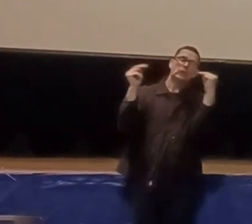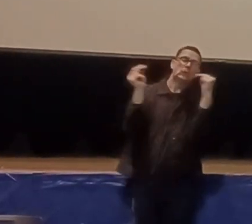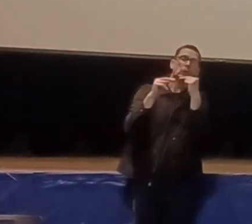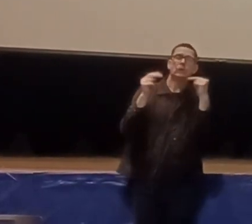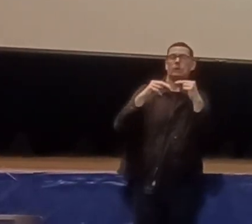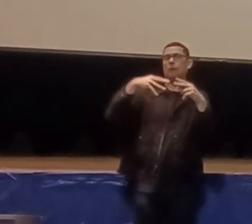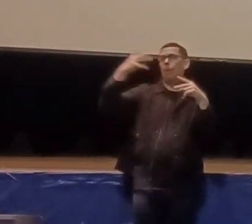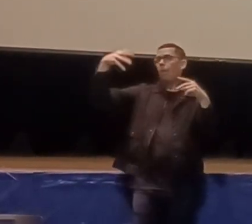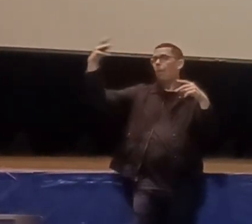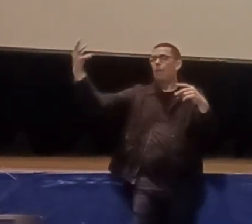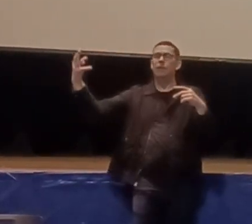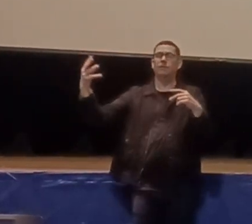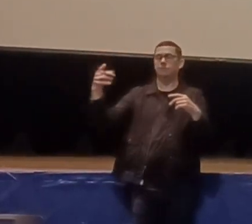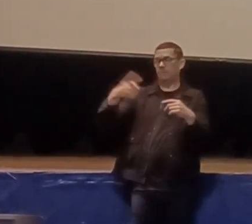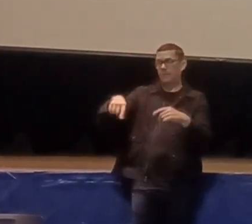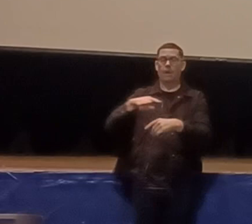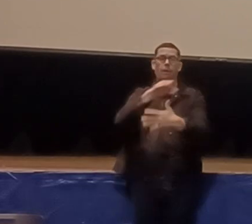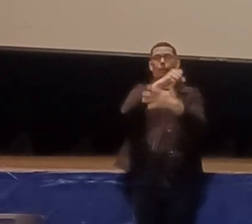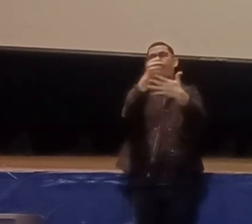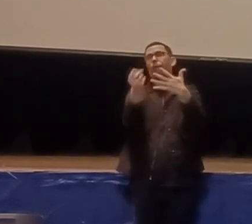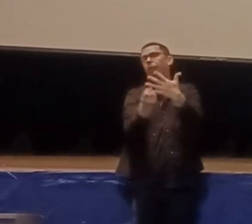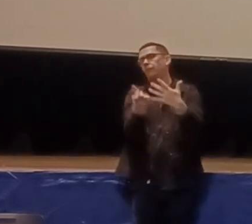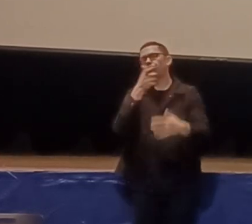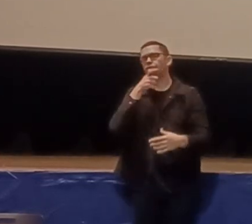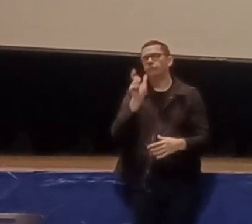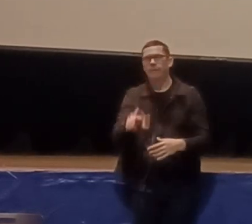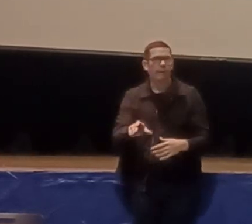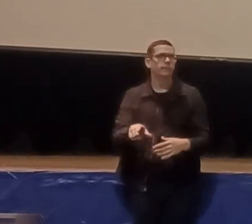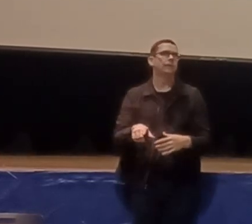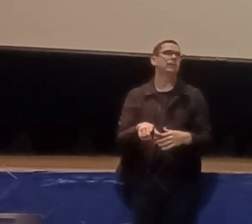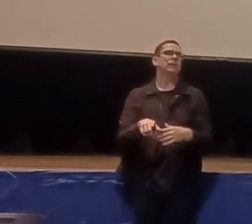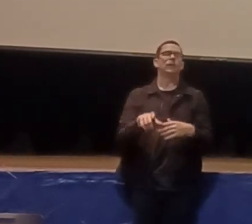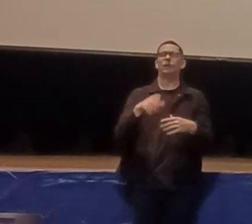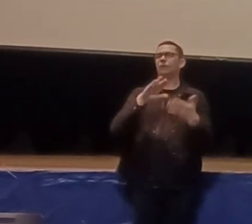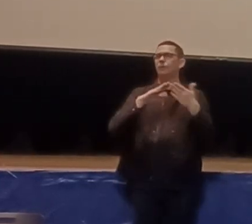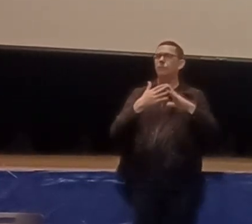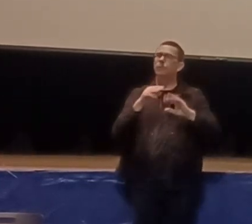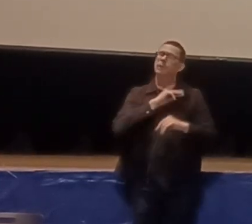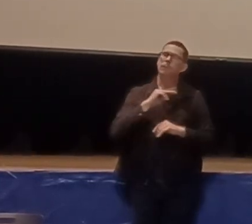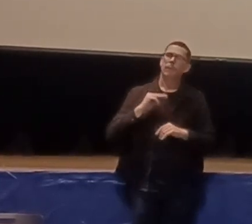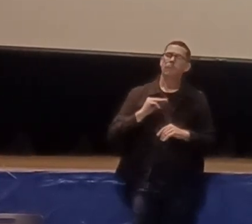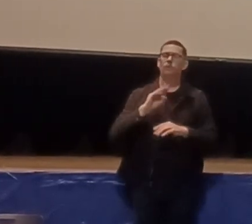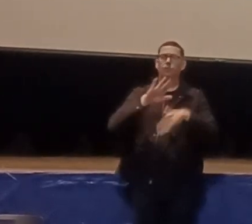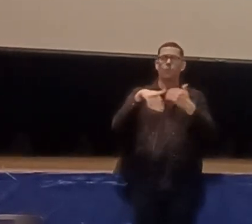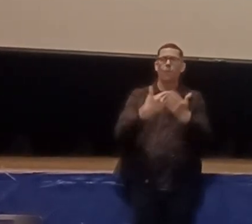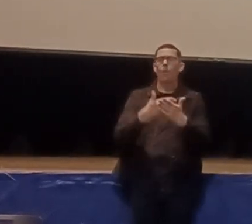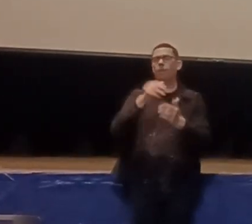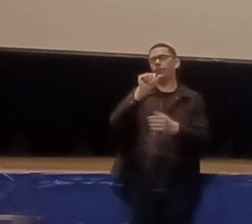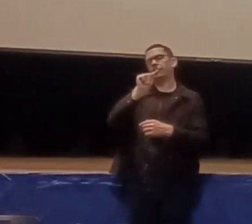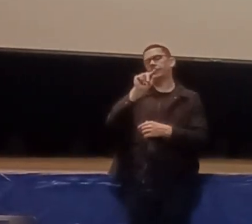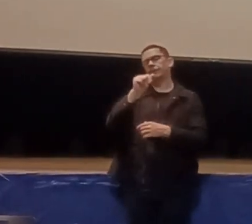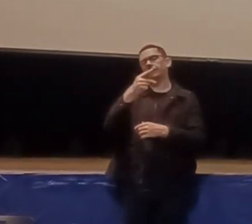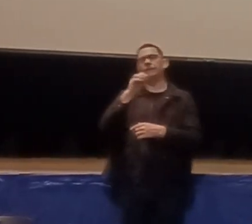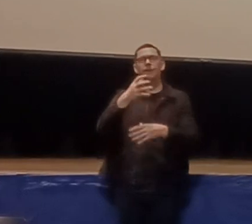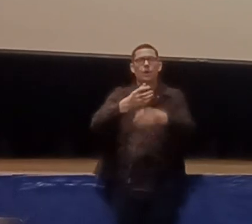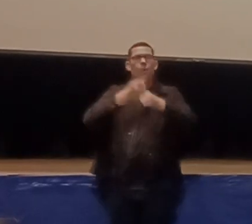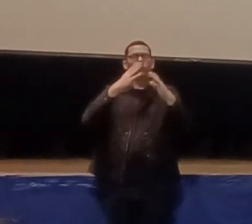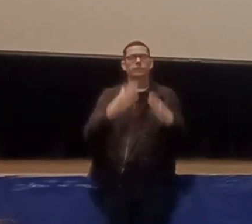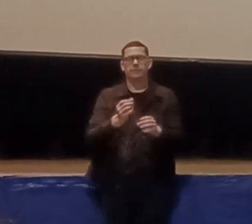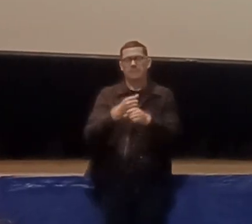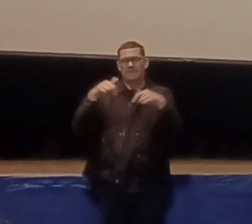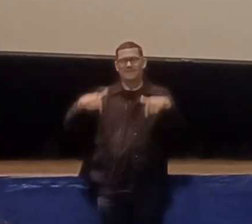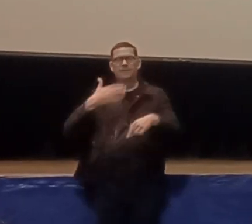the last ones prioritized. The advocacy of JPNDC, community members, and all the stakeholders has made this a better project. We're